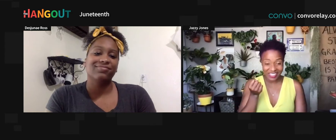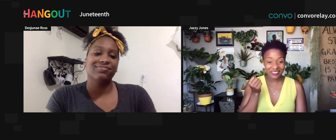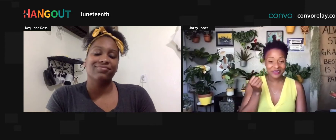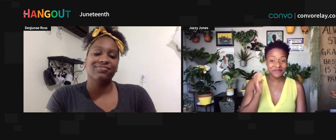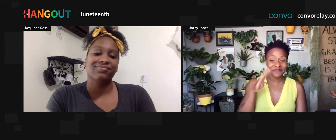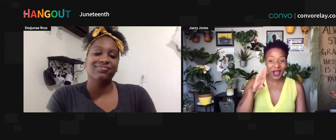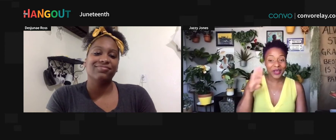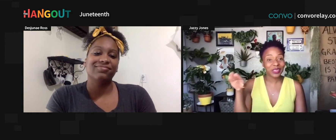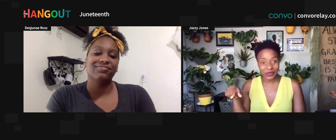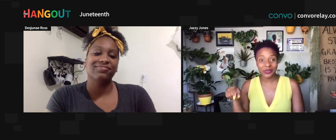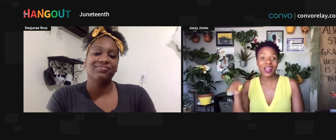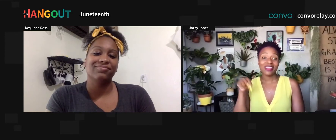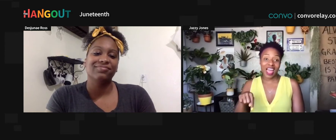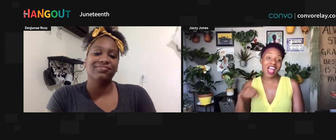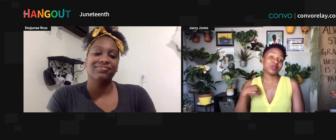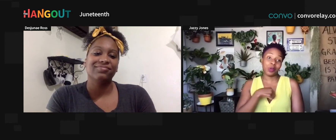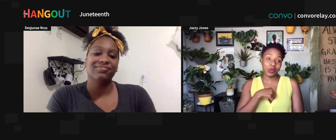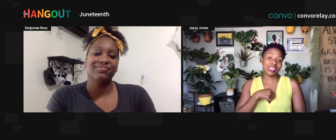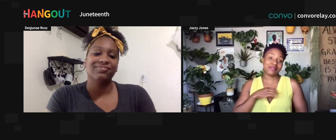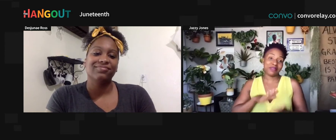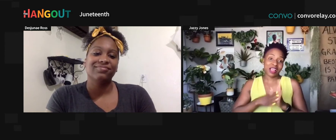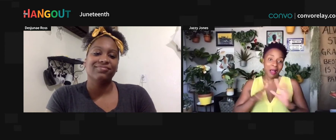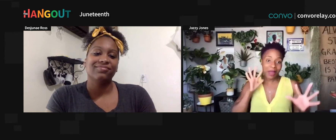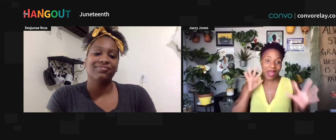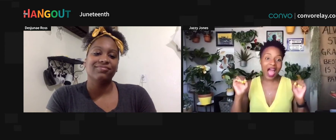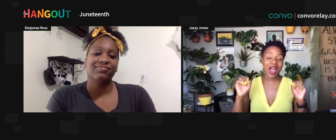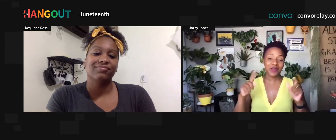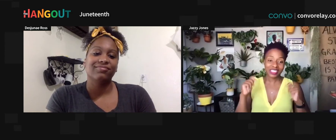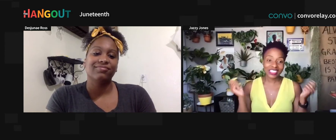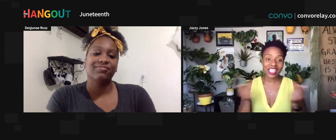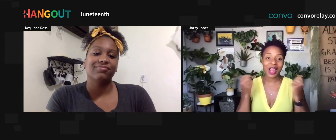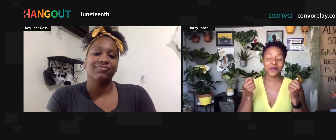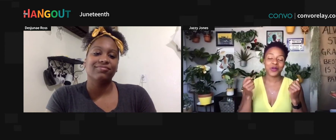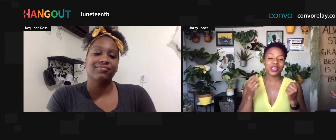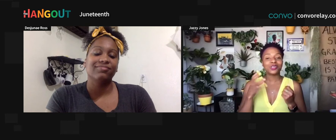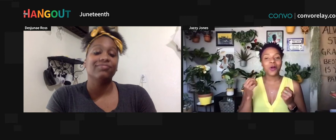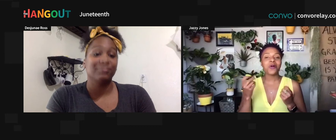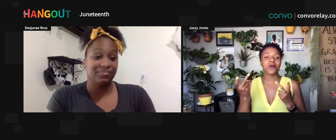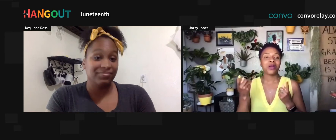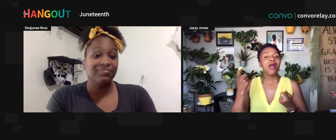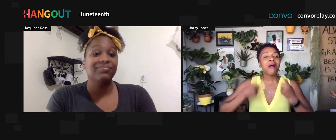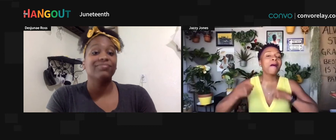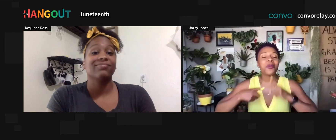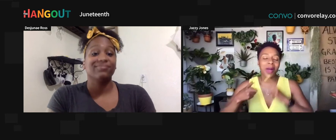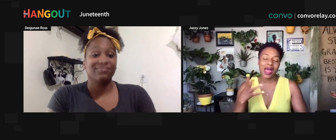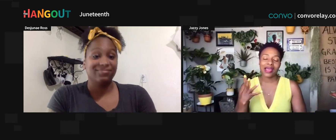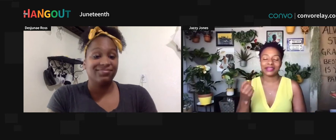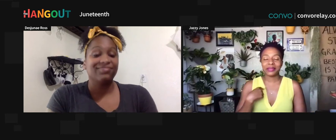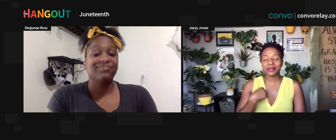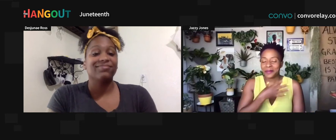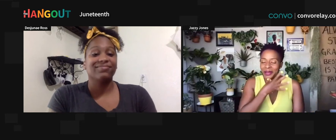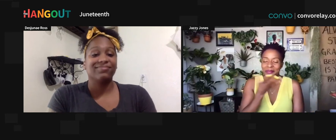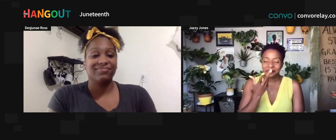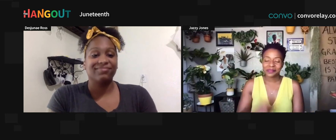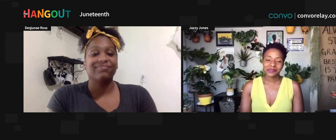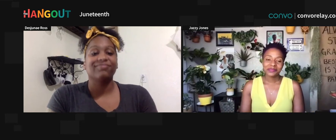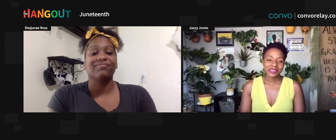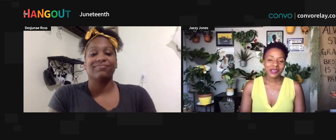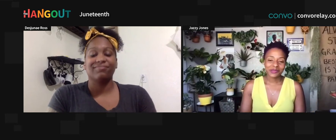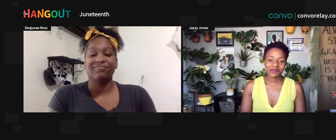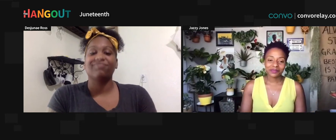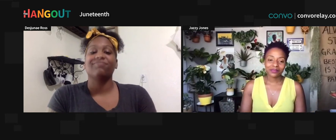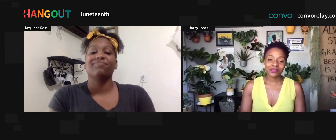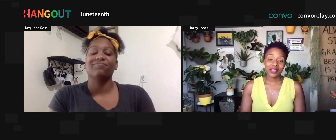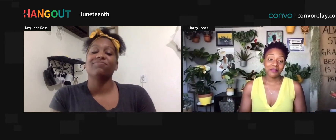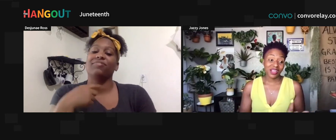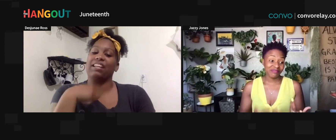do me. But what's important is that we're going to have a barbecue. It's going to be out. It's going to be loud.